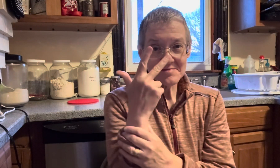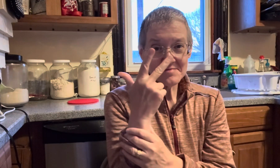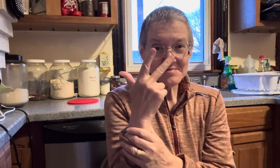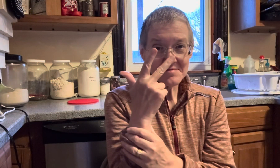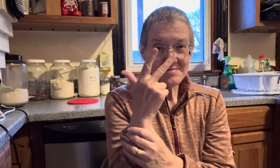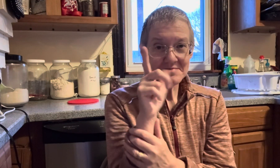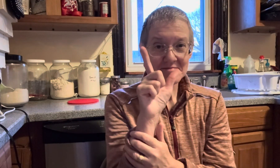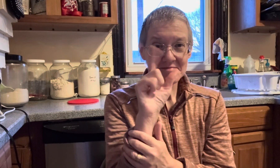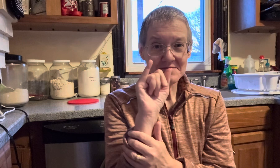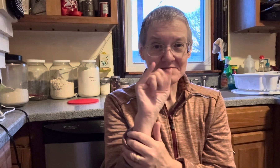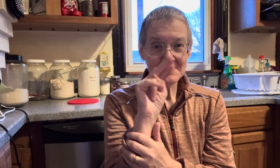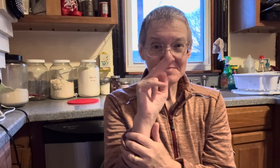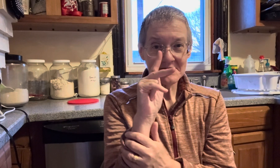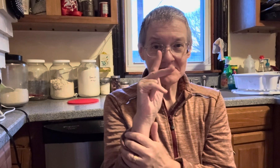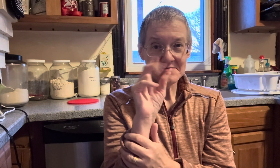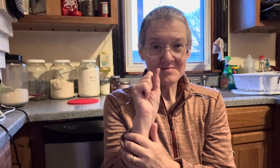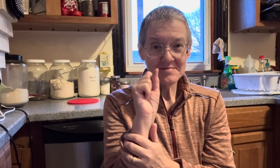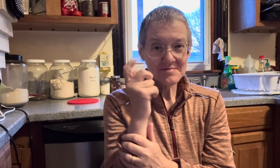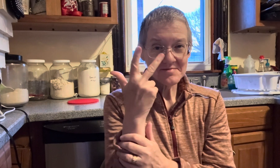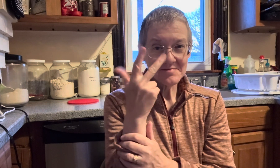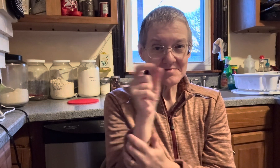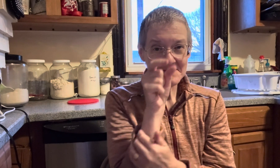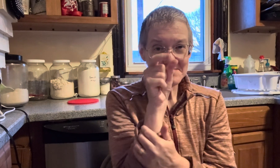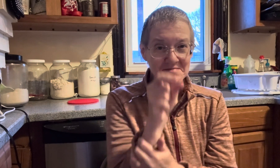So 3 links is 1 serving.